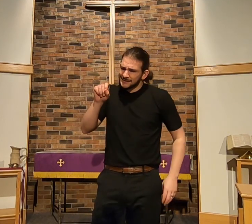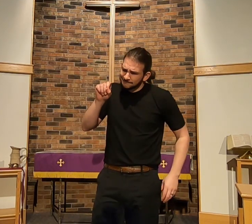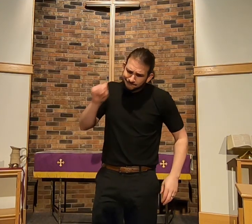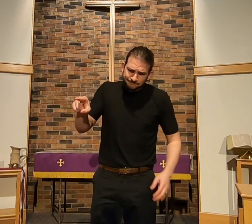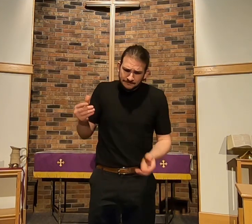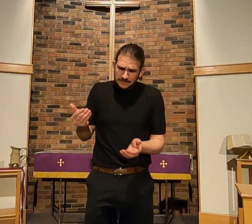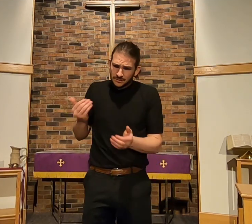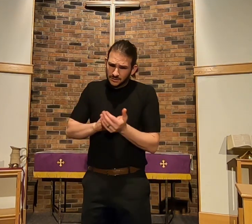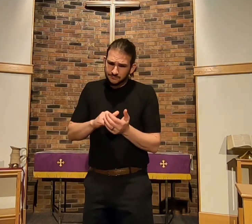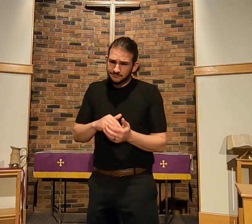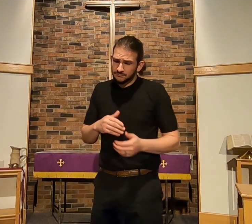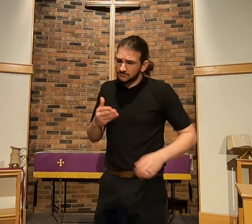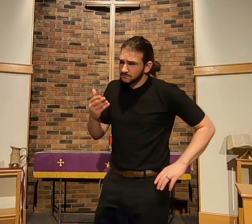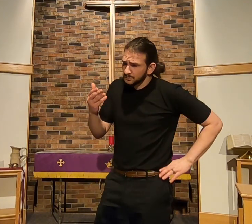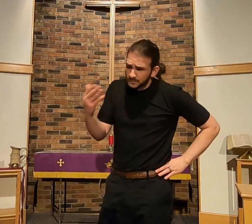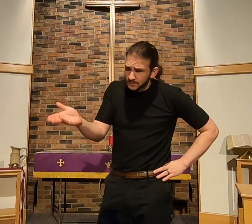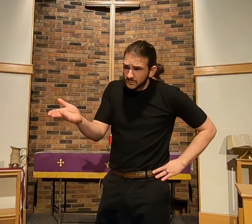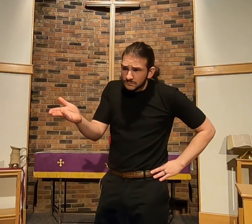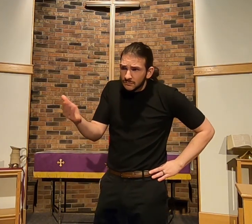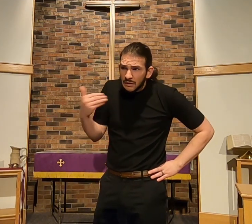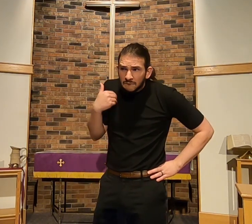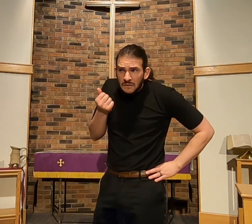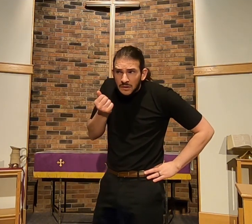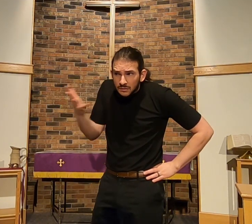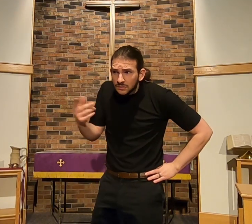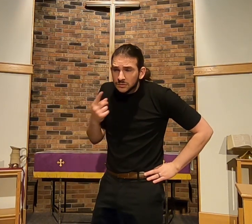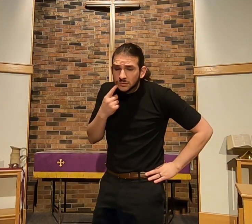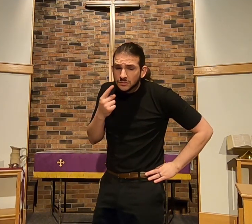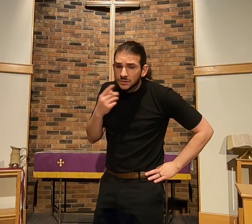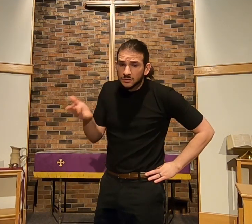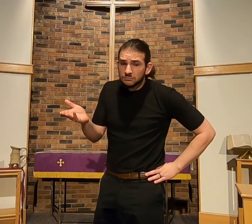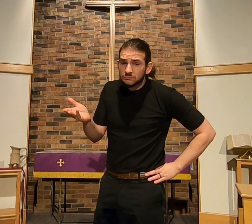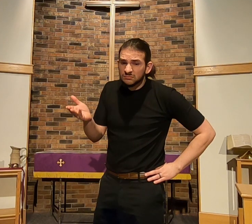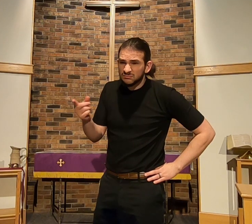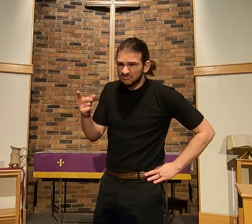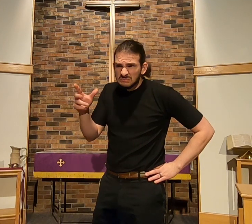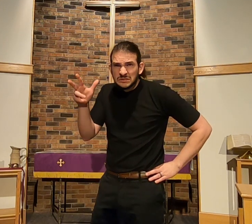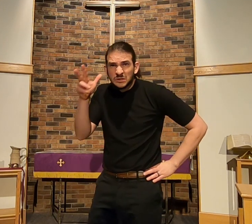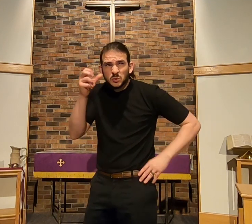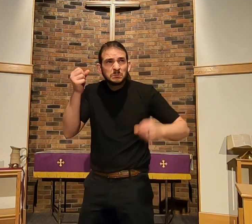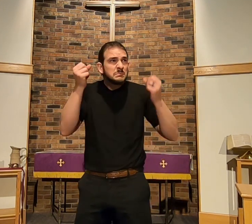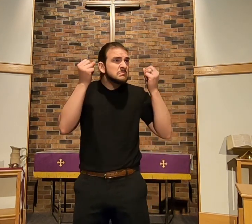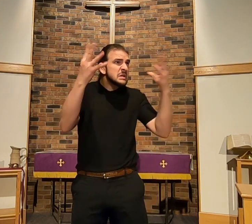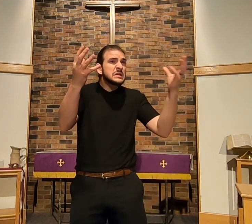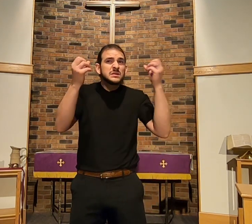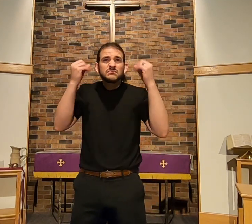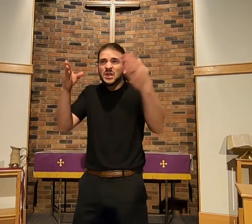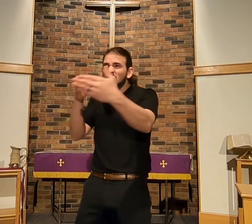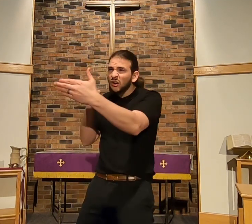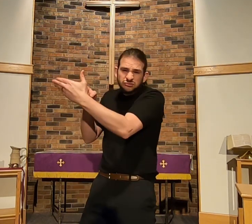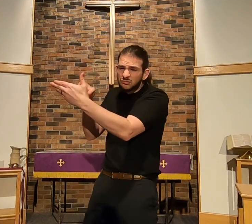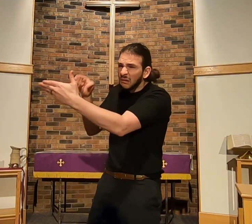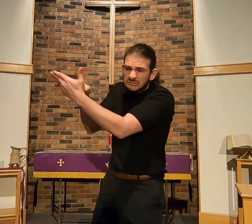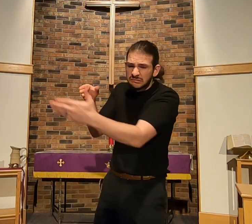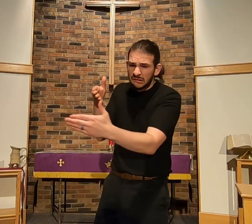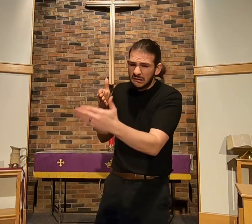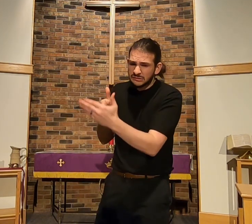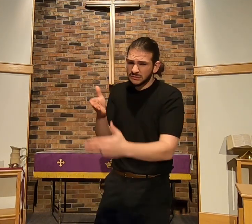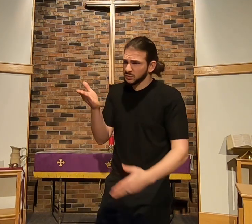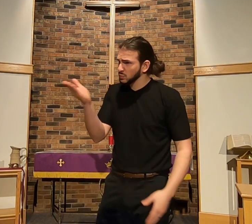Then Pilate questioned him again, "Don't you have anything to say? Don't you hear what